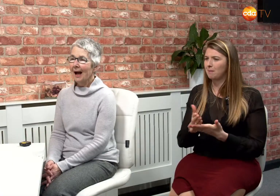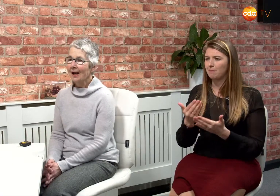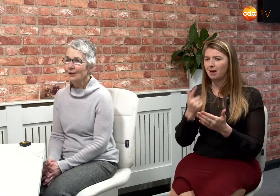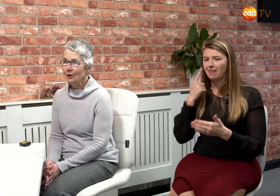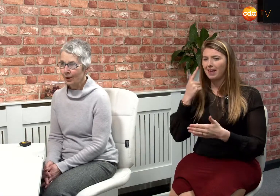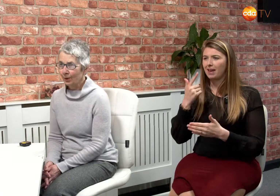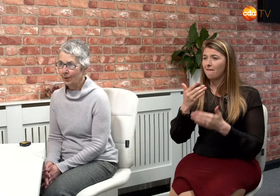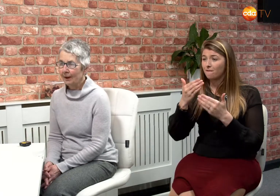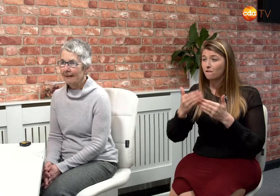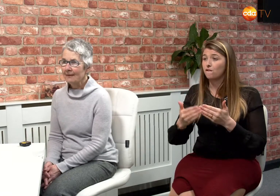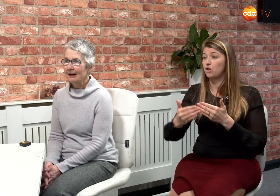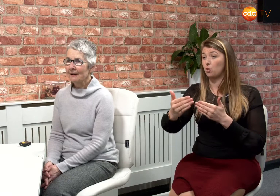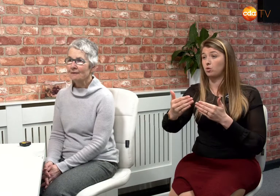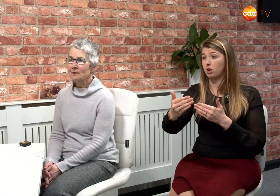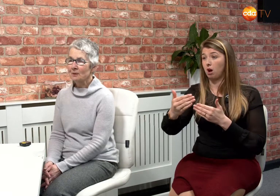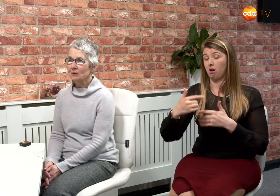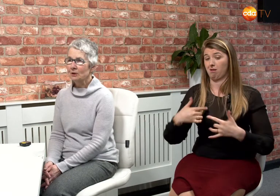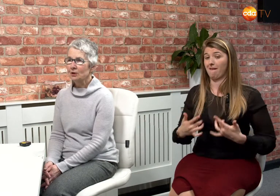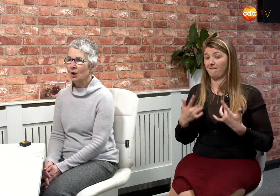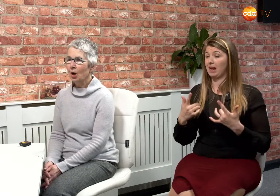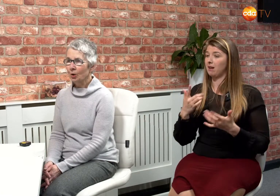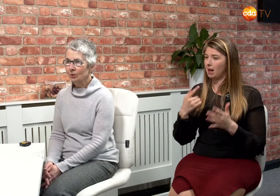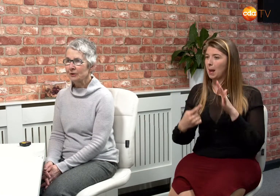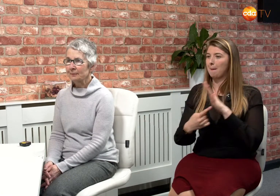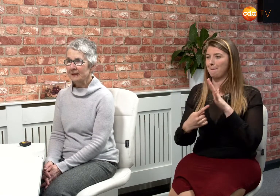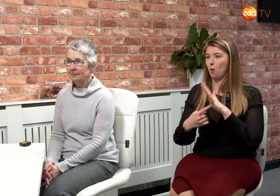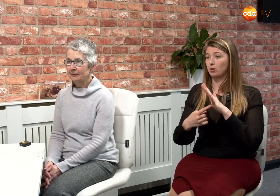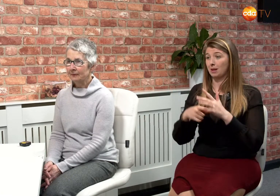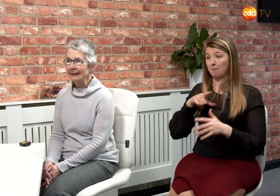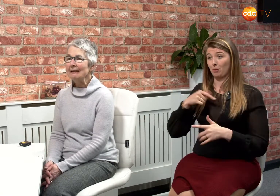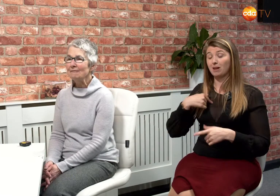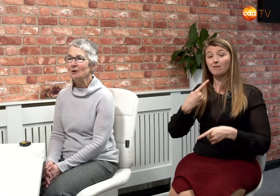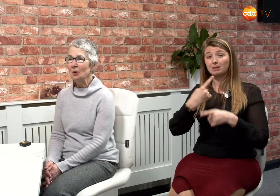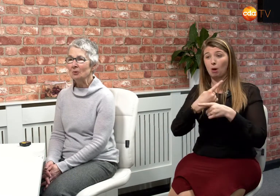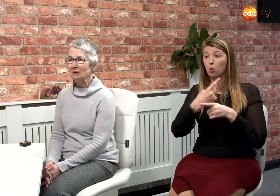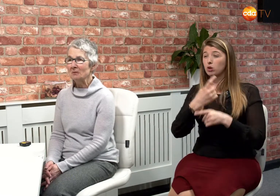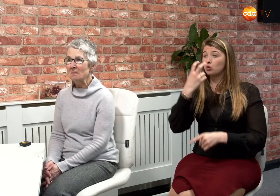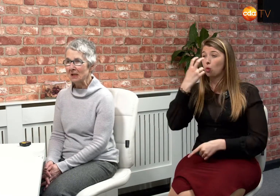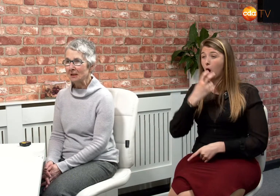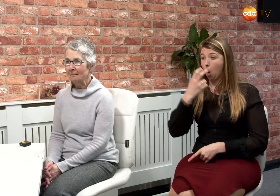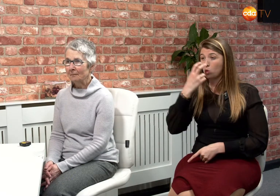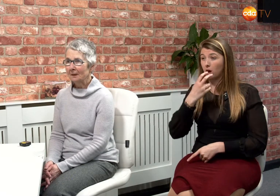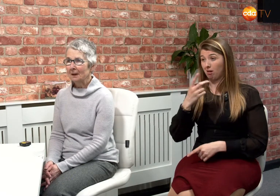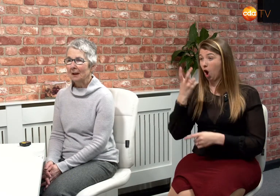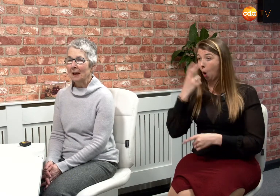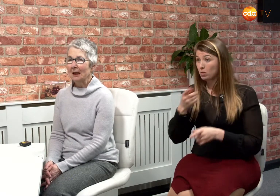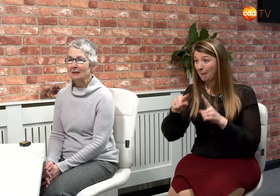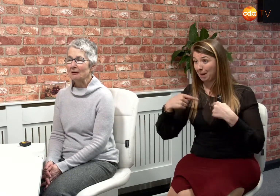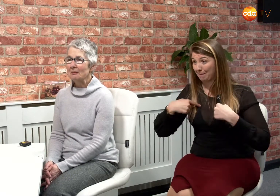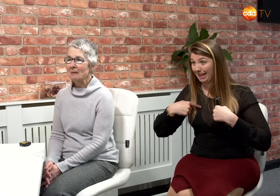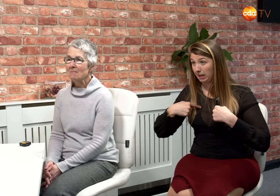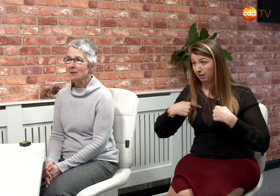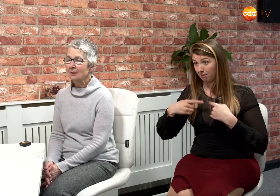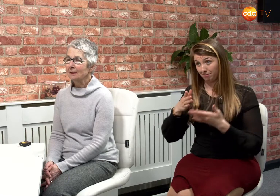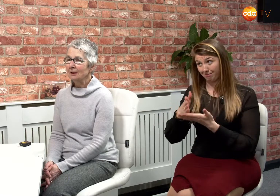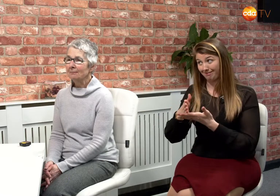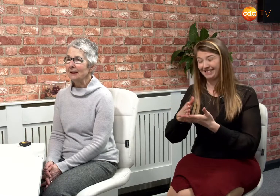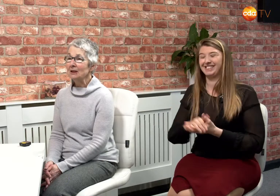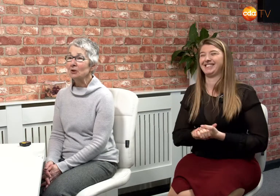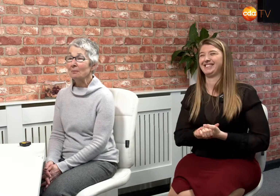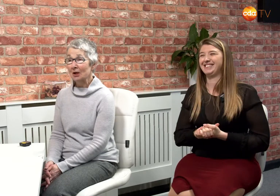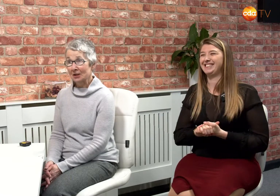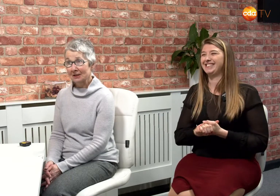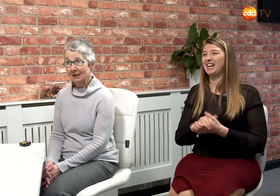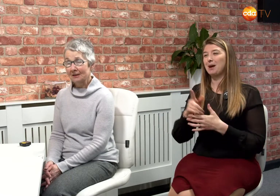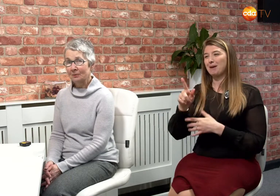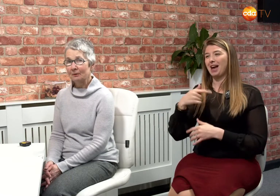do. I know that I have spoken to older people, even older than me. And I remember